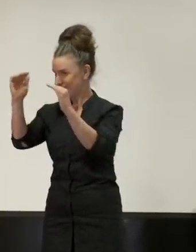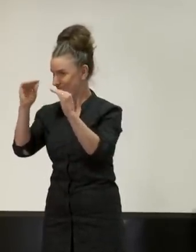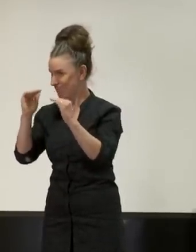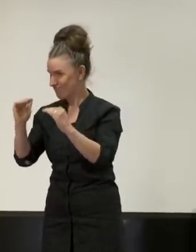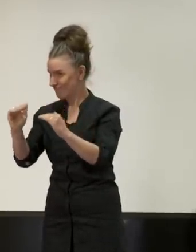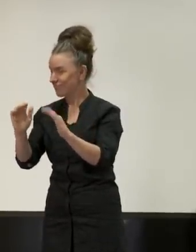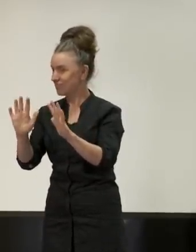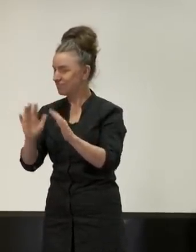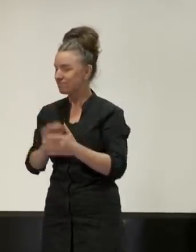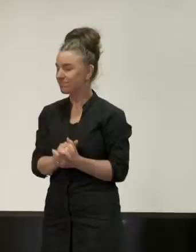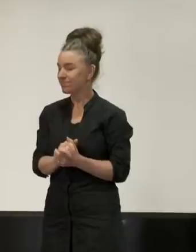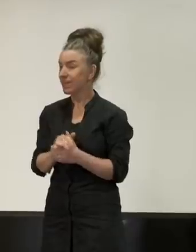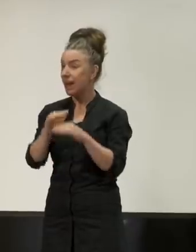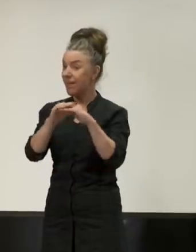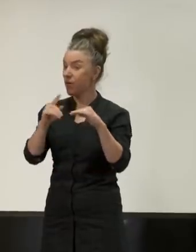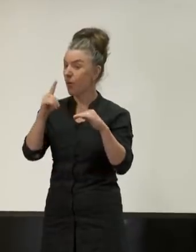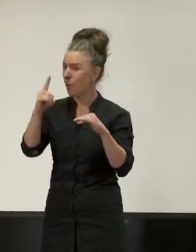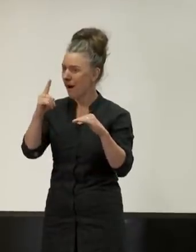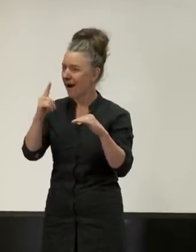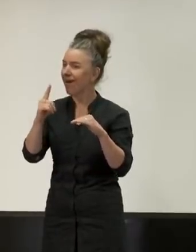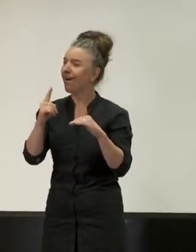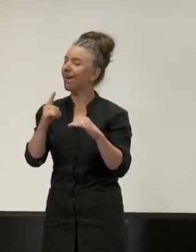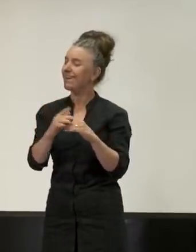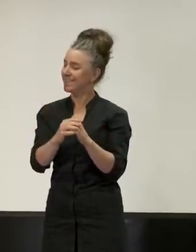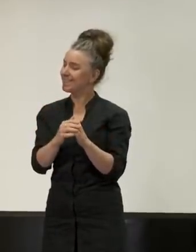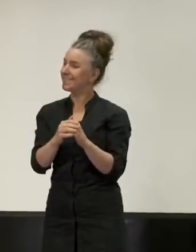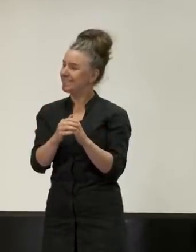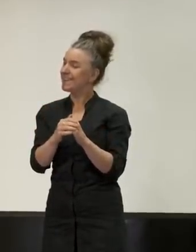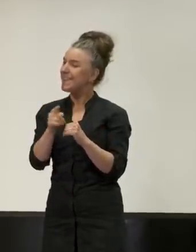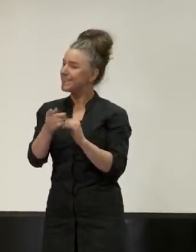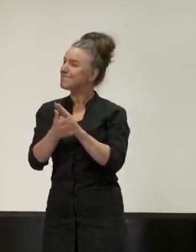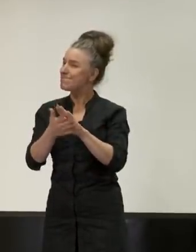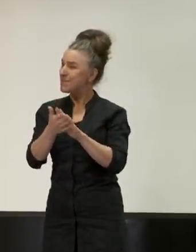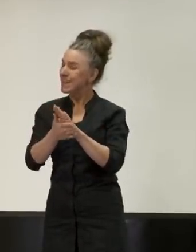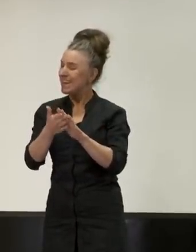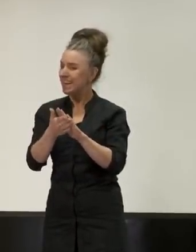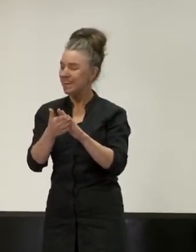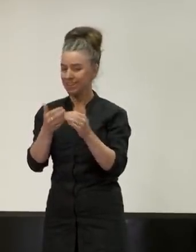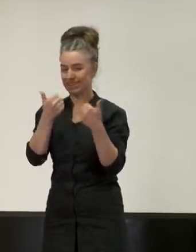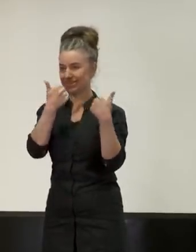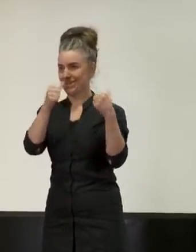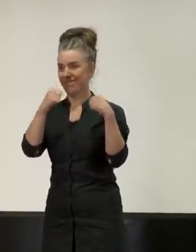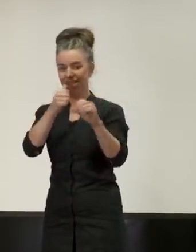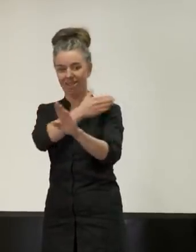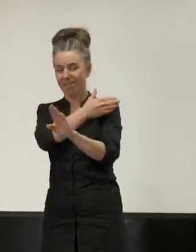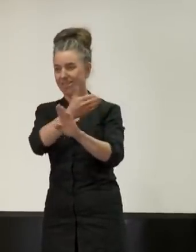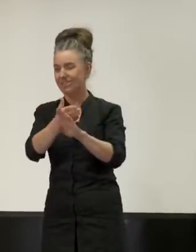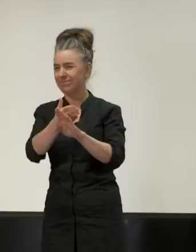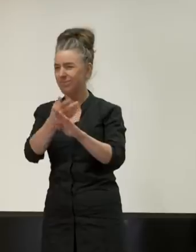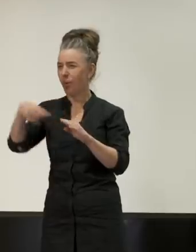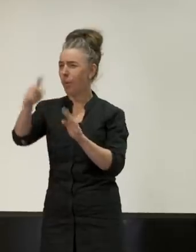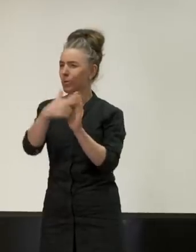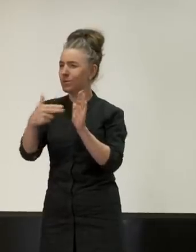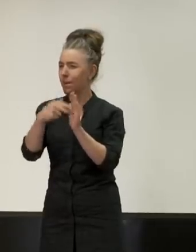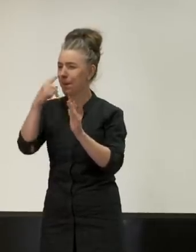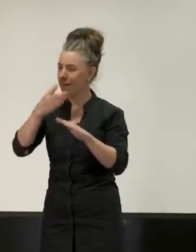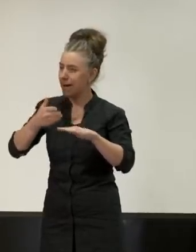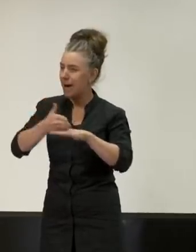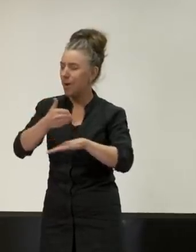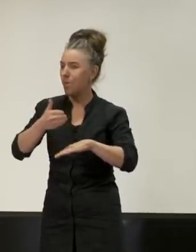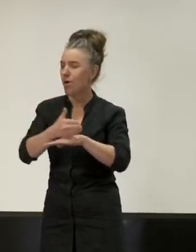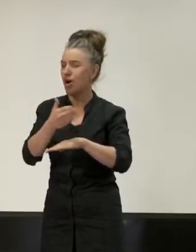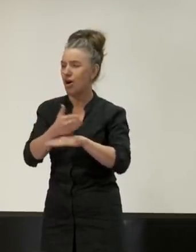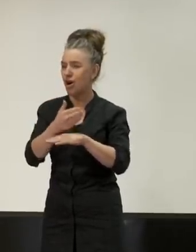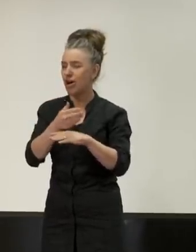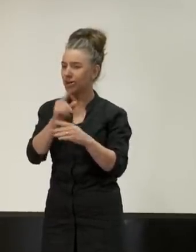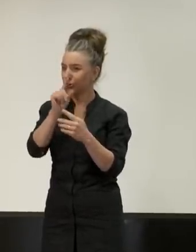level 1, it will mean that all that hard work and sacrifice at alert levels 4, 3 and 2 by all New Zealanders has paid off. That our goal of